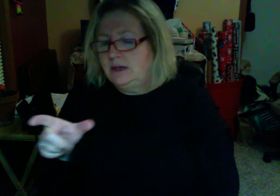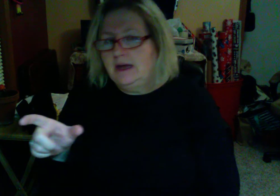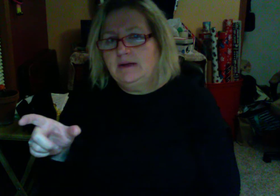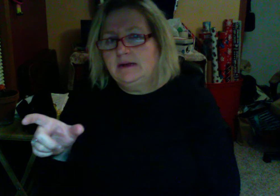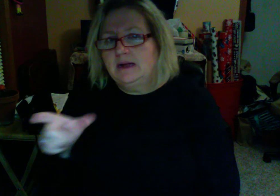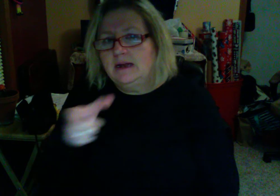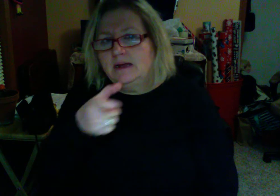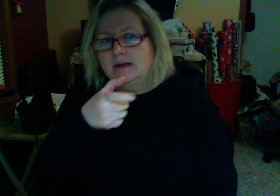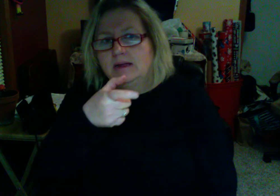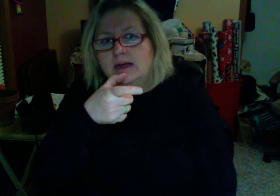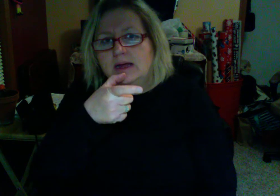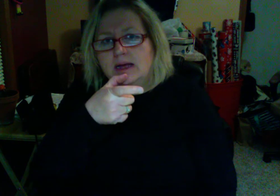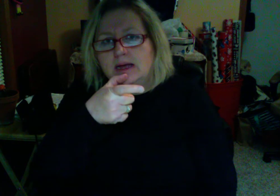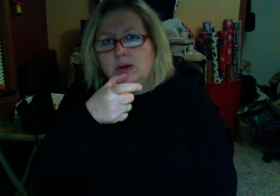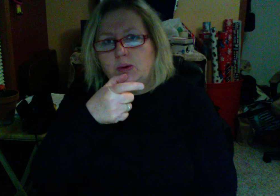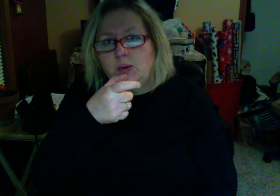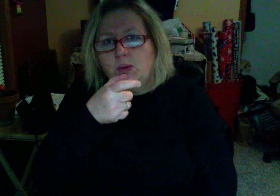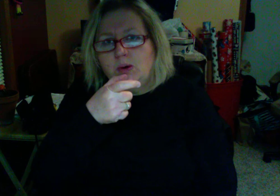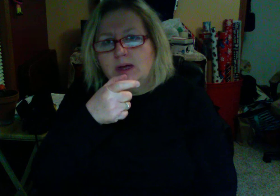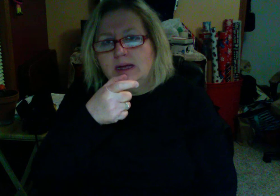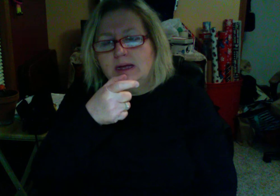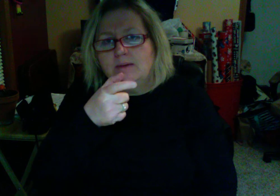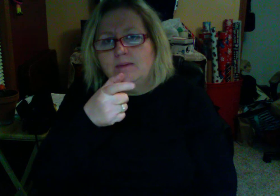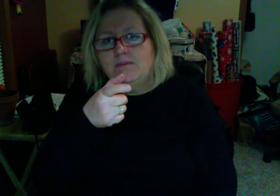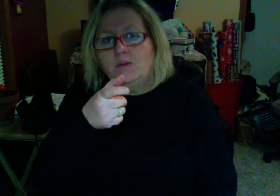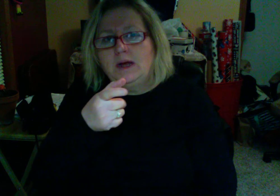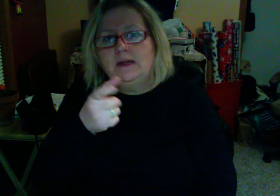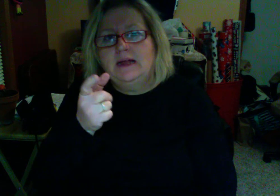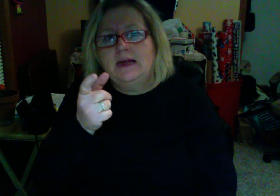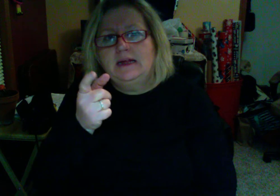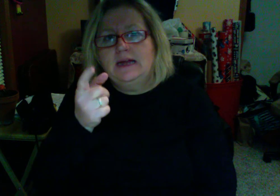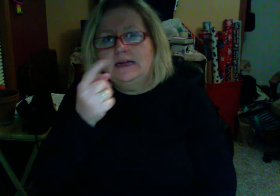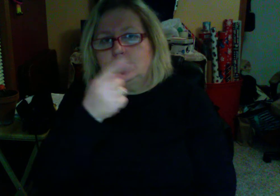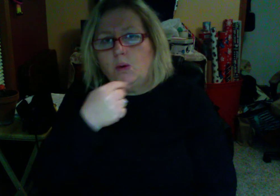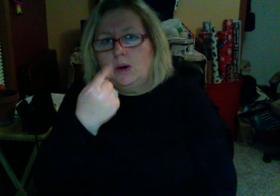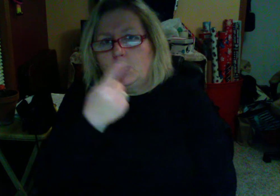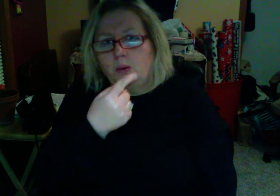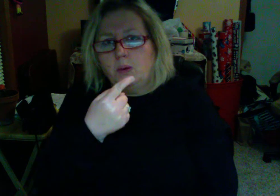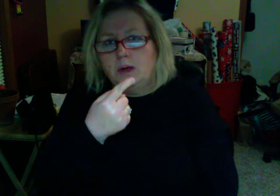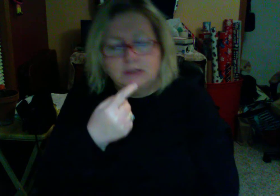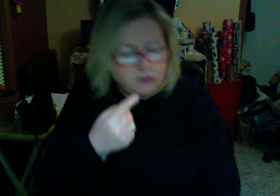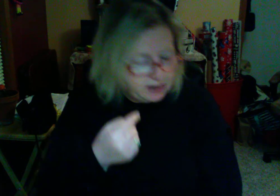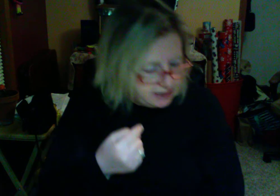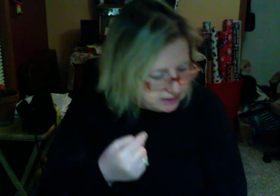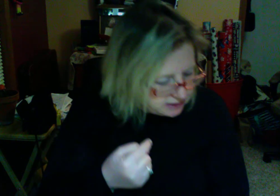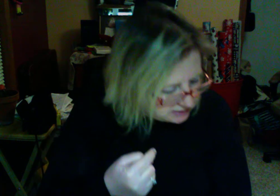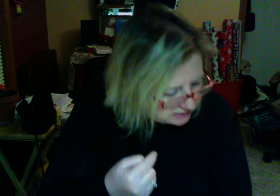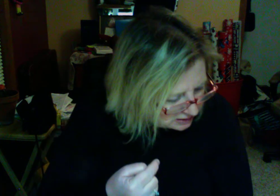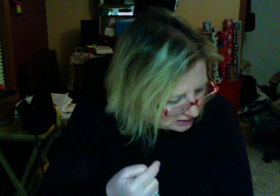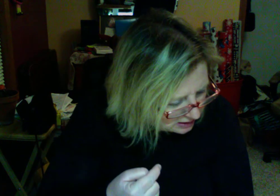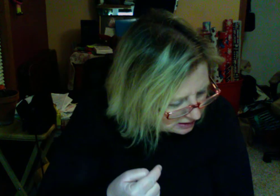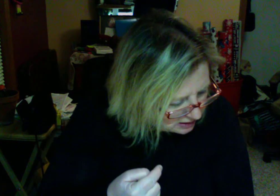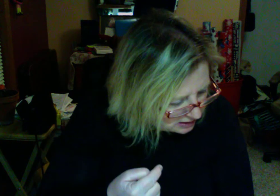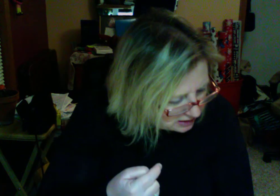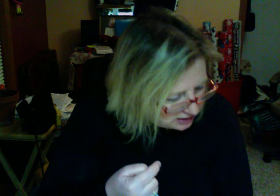have it kind of who, wiggling that index, or who, straight index.